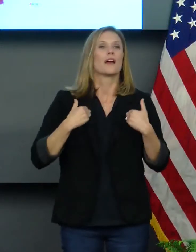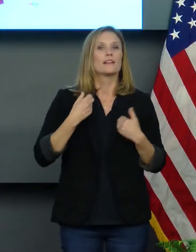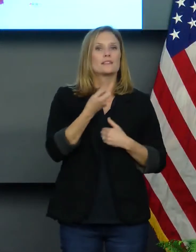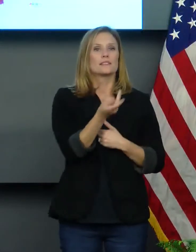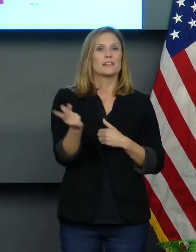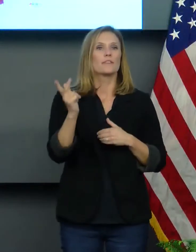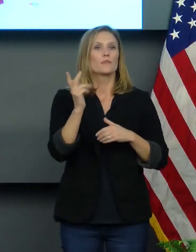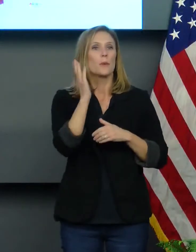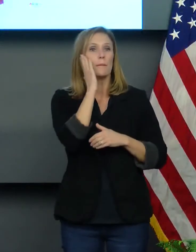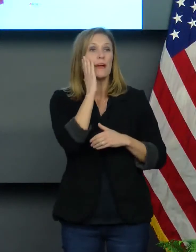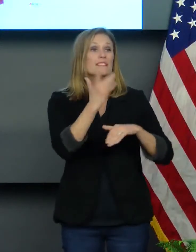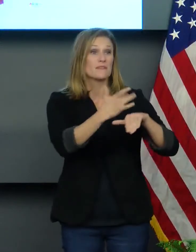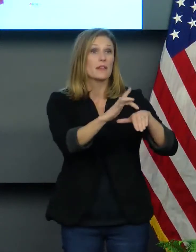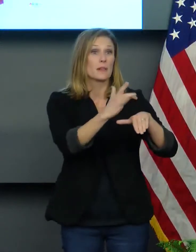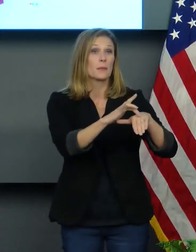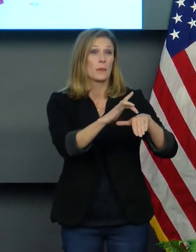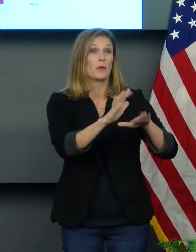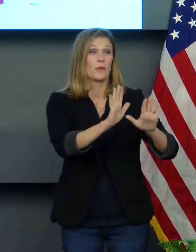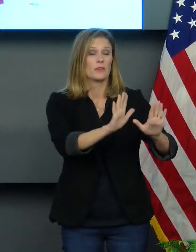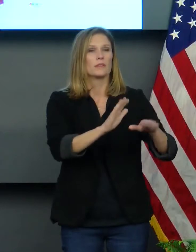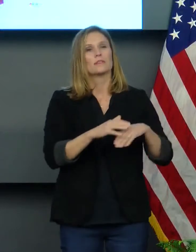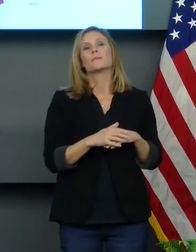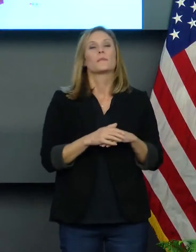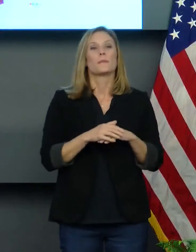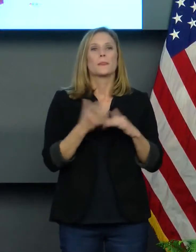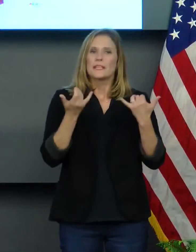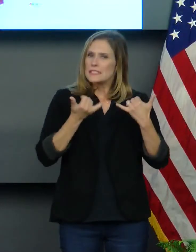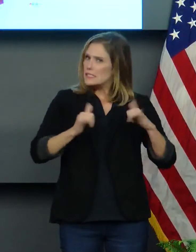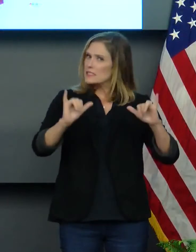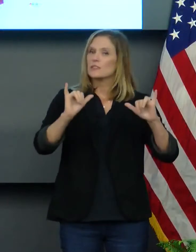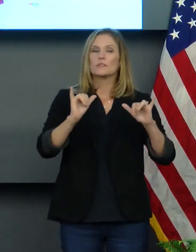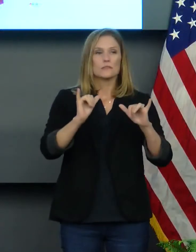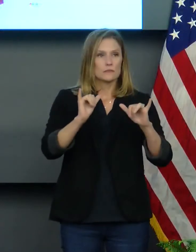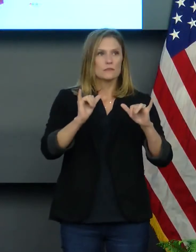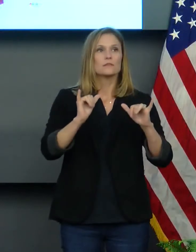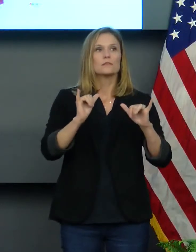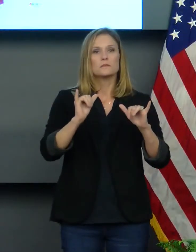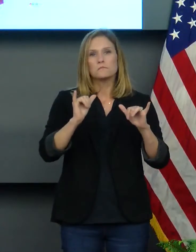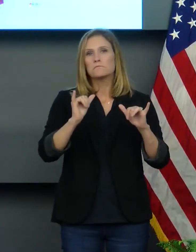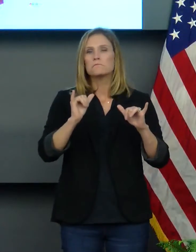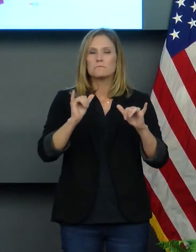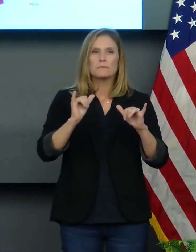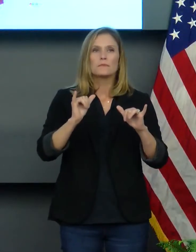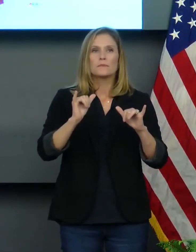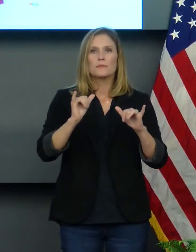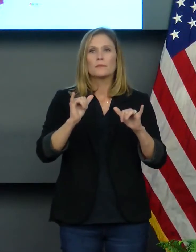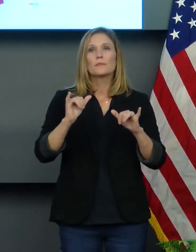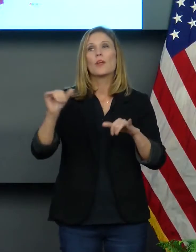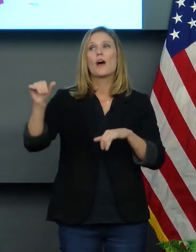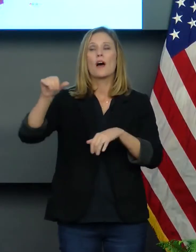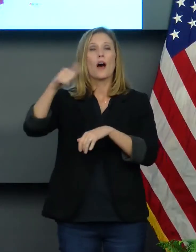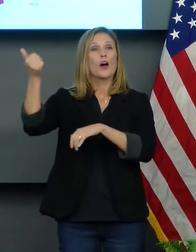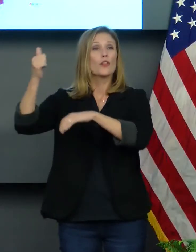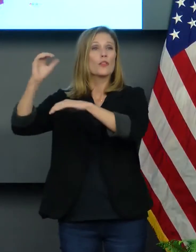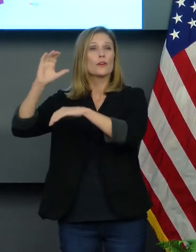couple beds available at that point in time, and was still receiving the occasional transfer from outside